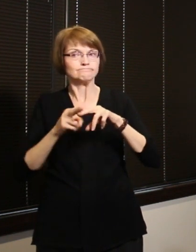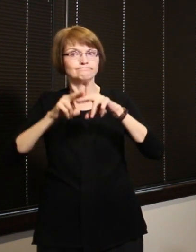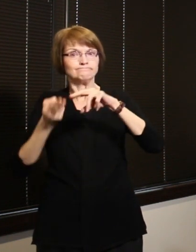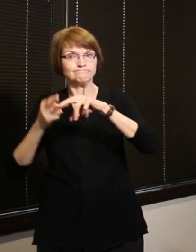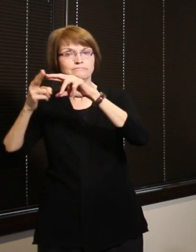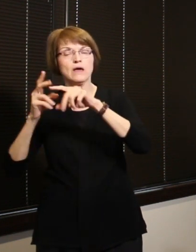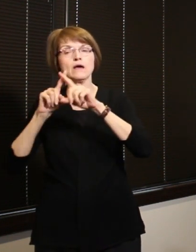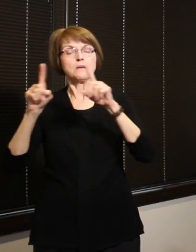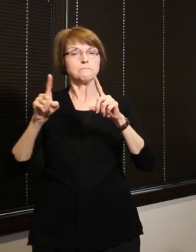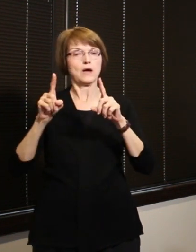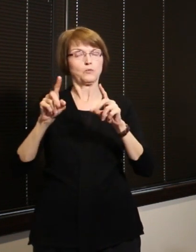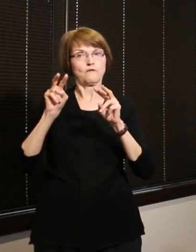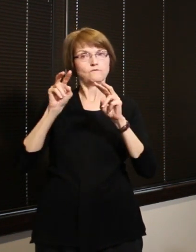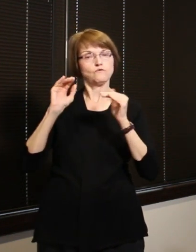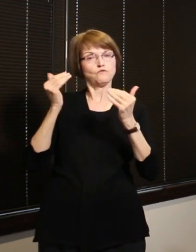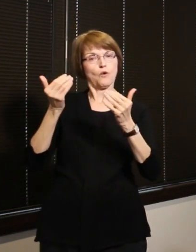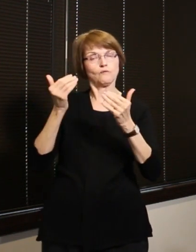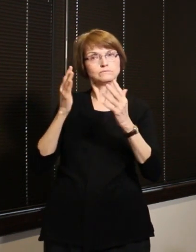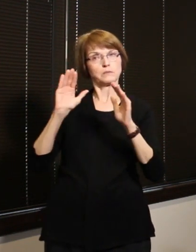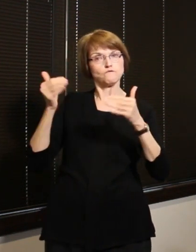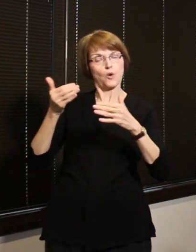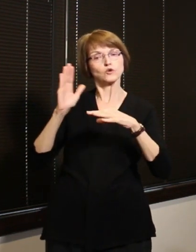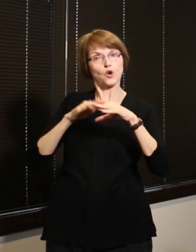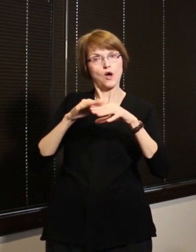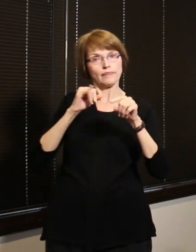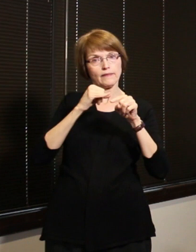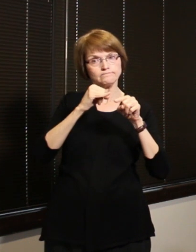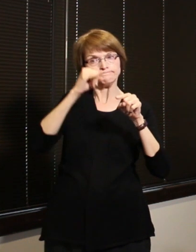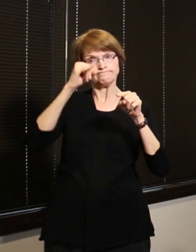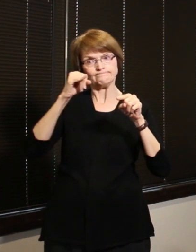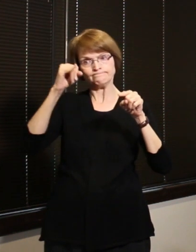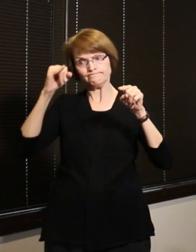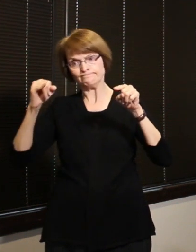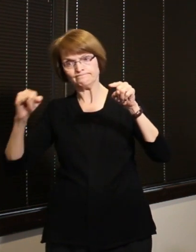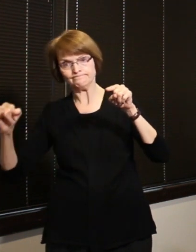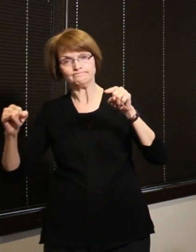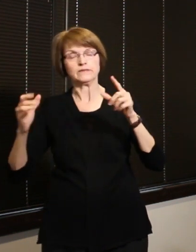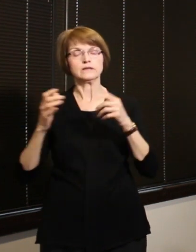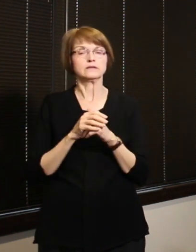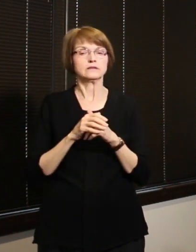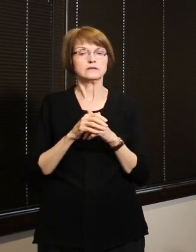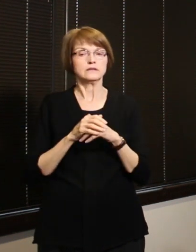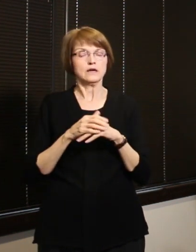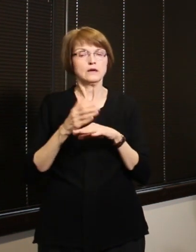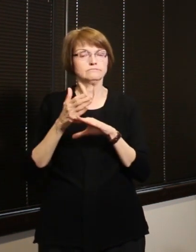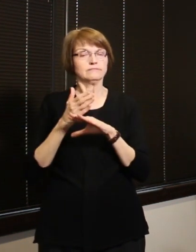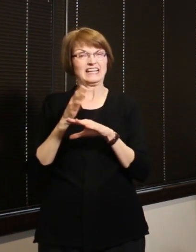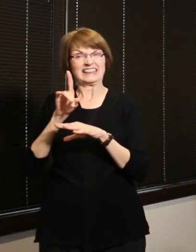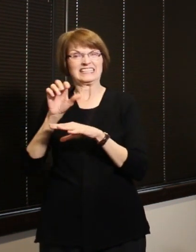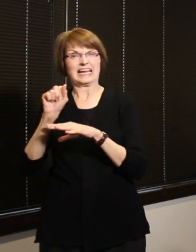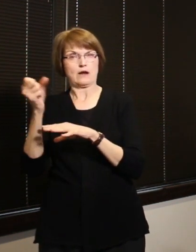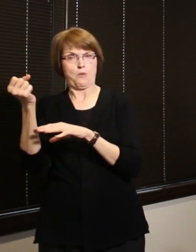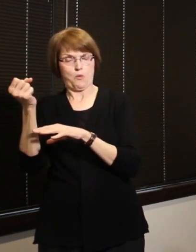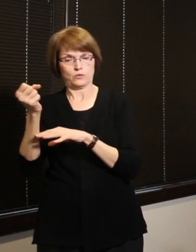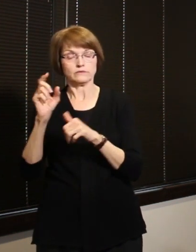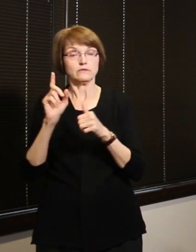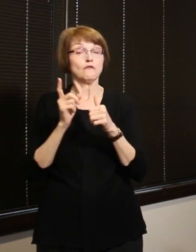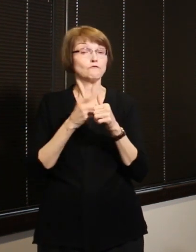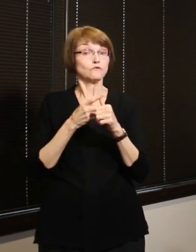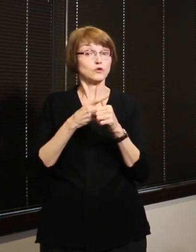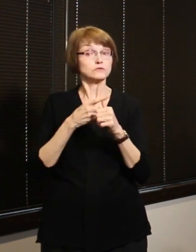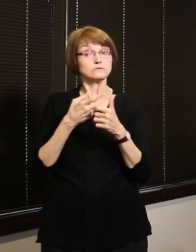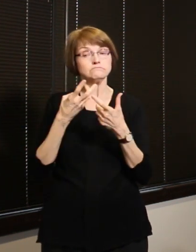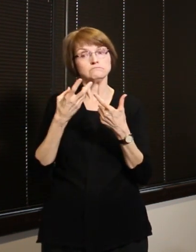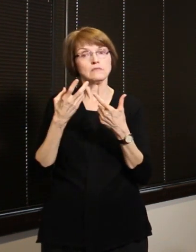focus on those trend lines. So before we look at the data, the way that we have made progress in this is from our